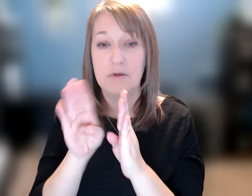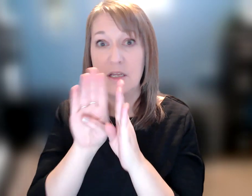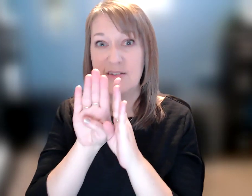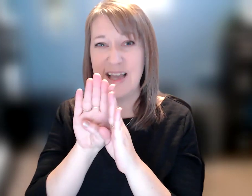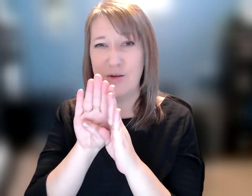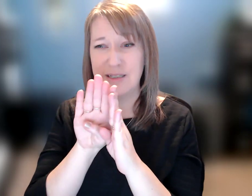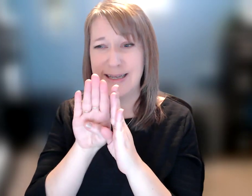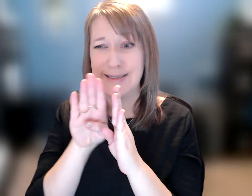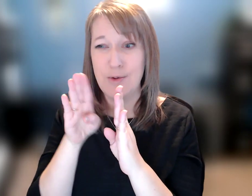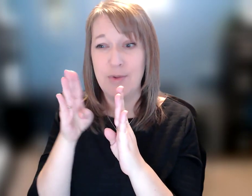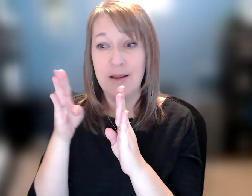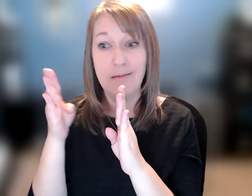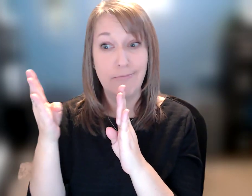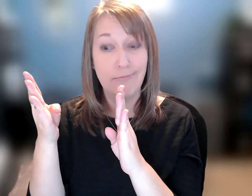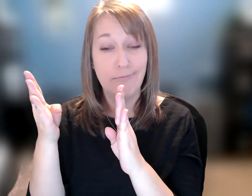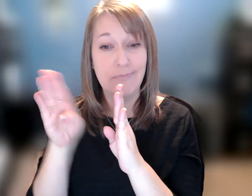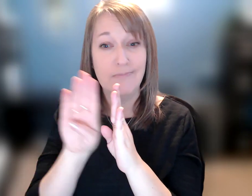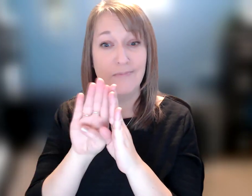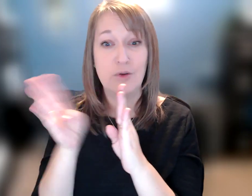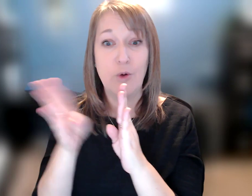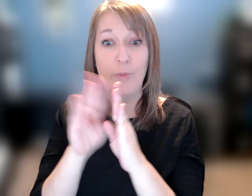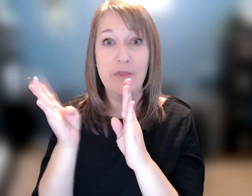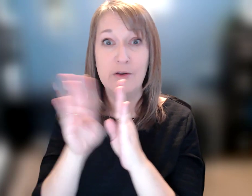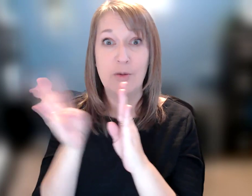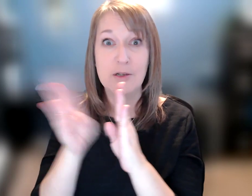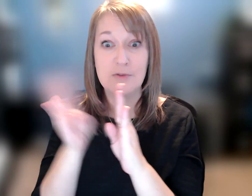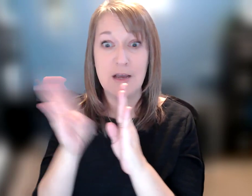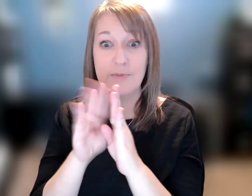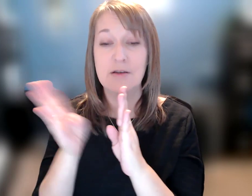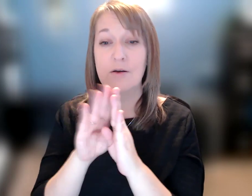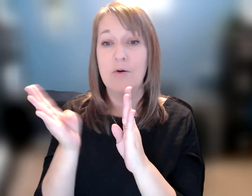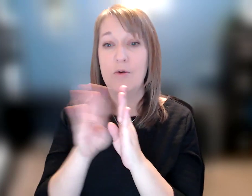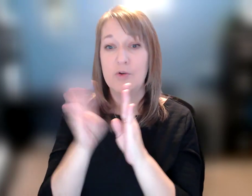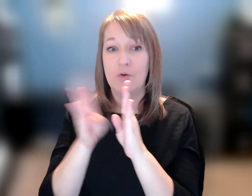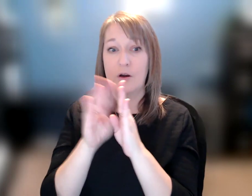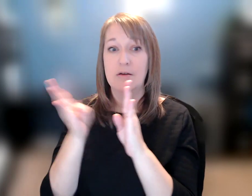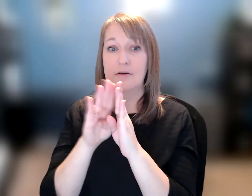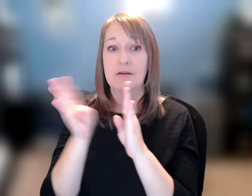Can you see how it looks like it's opening? So you open the door a bunch of times. Door.